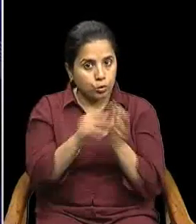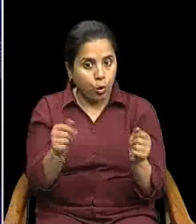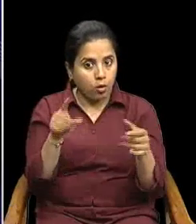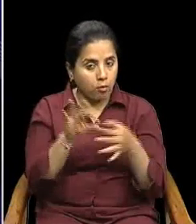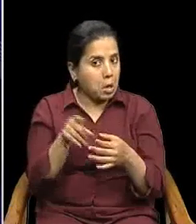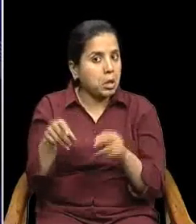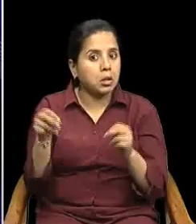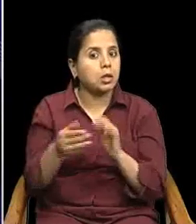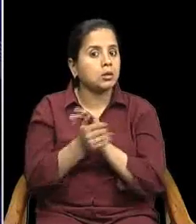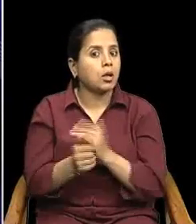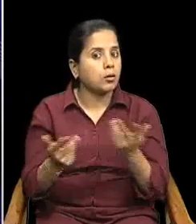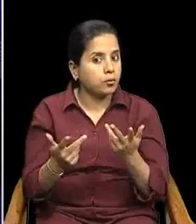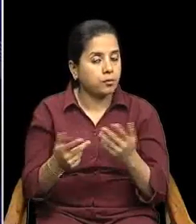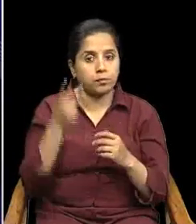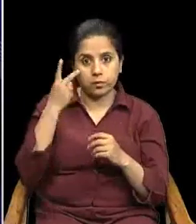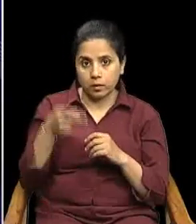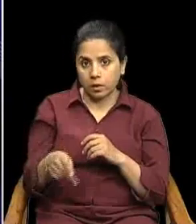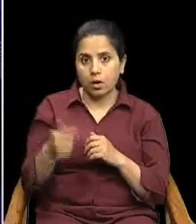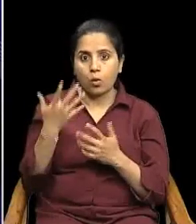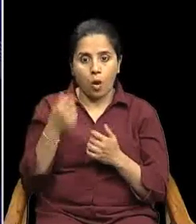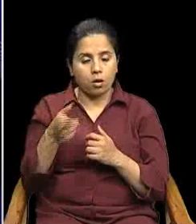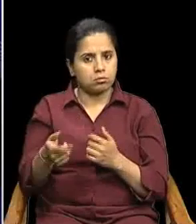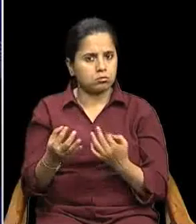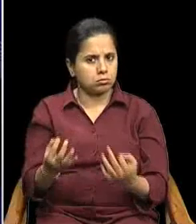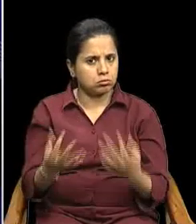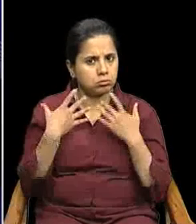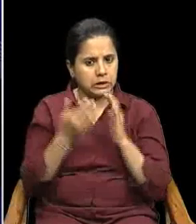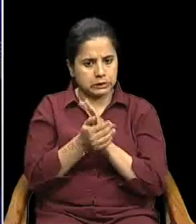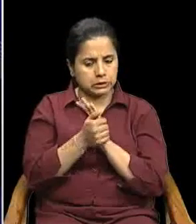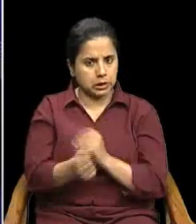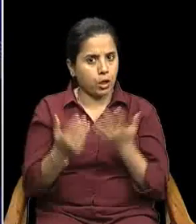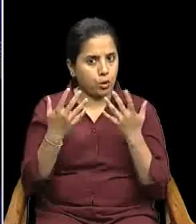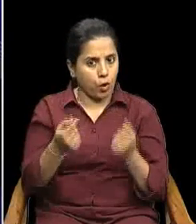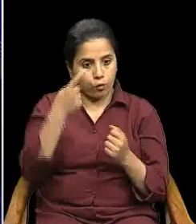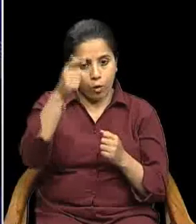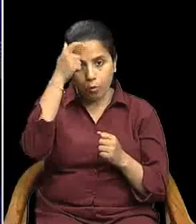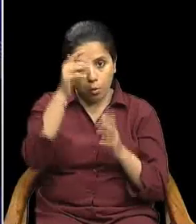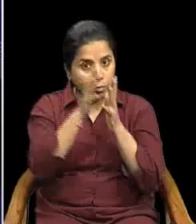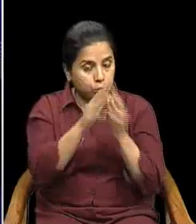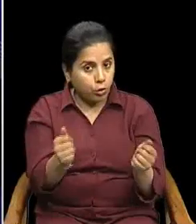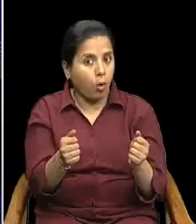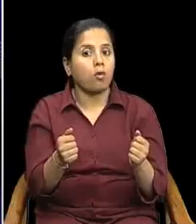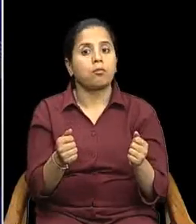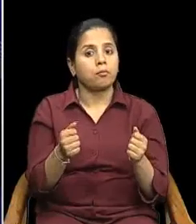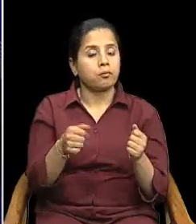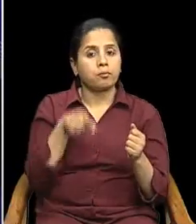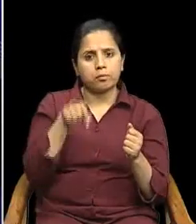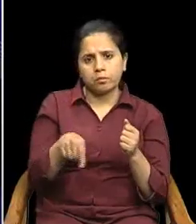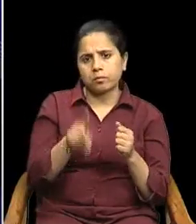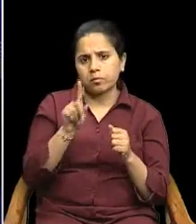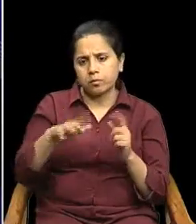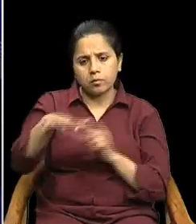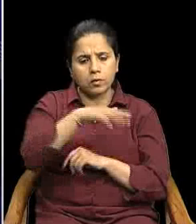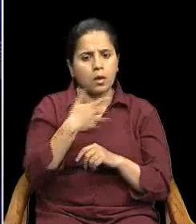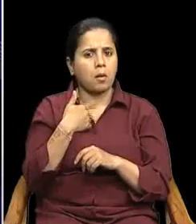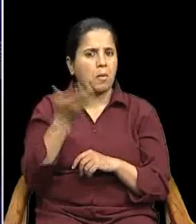concerned? To have a competence to solve the problems, in a particular and